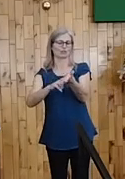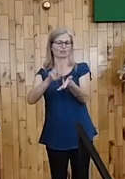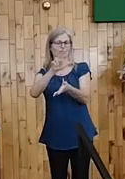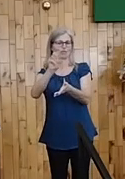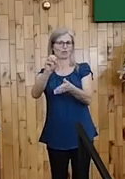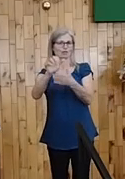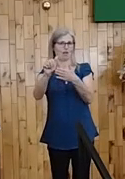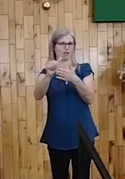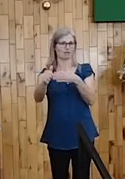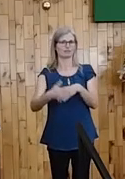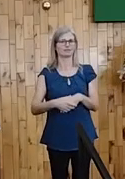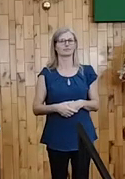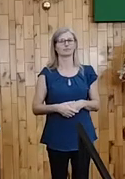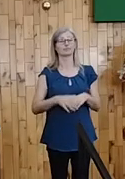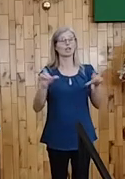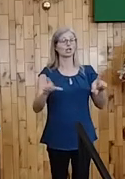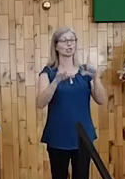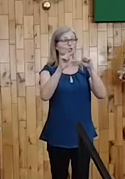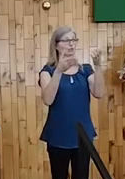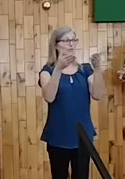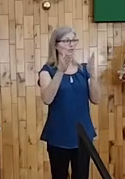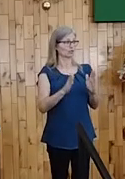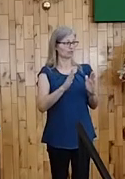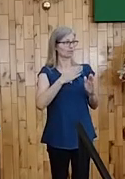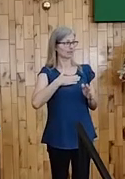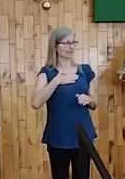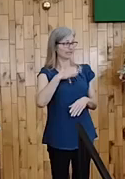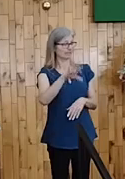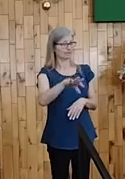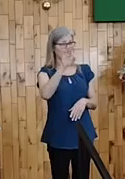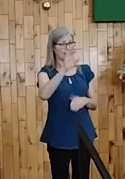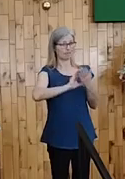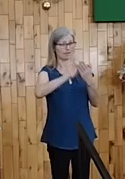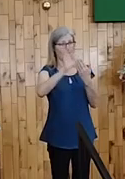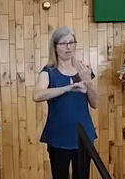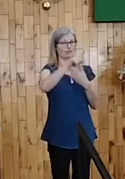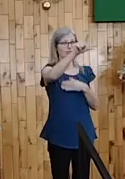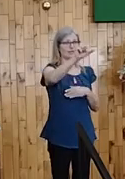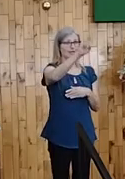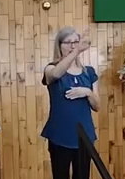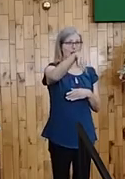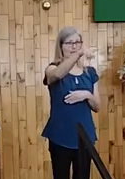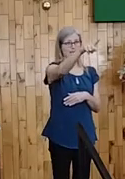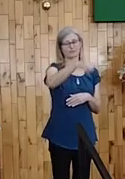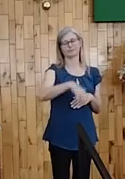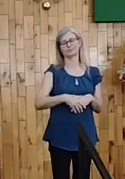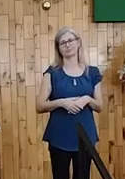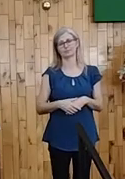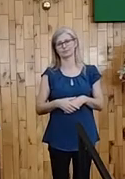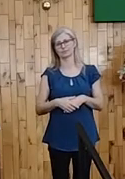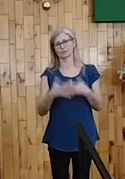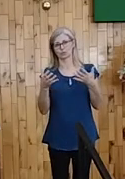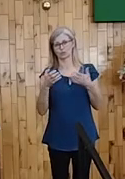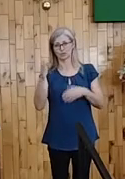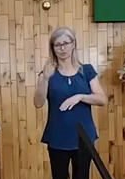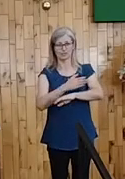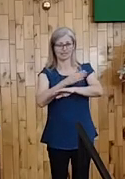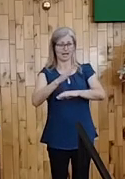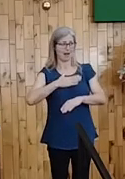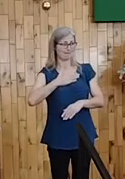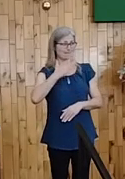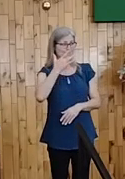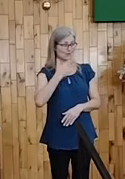$30. Liturgical ministers, please get your copy of the calendar for next month in the lobby of our chapel. We'd like to sing happy birthday